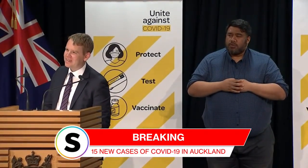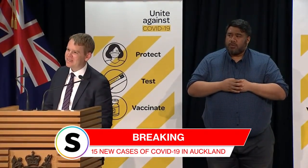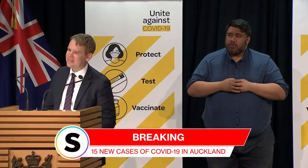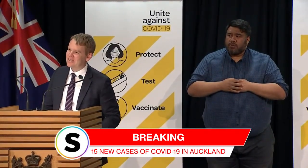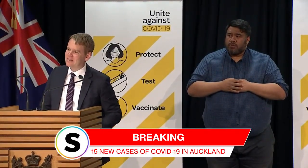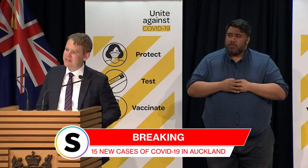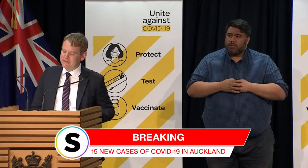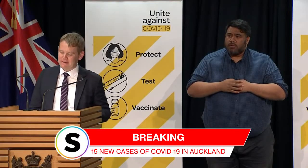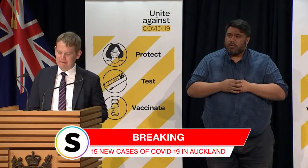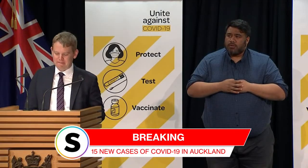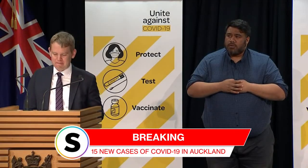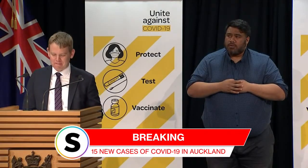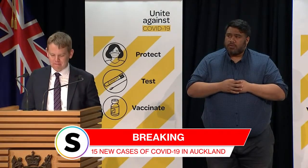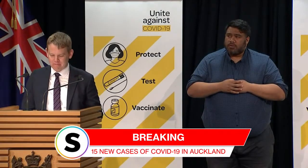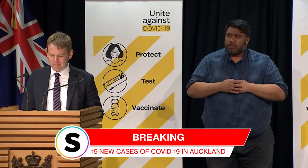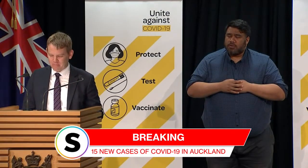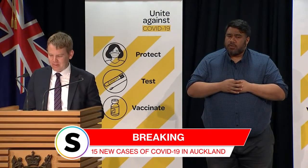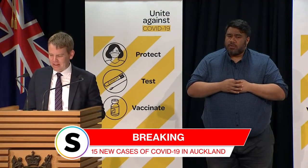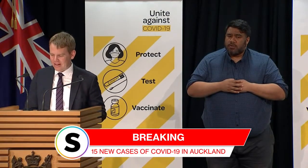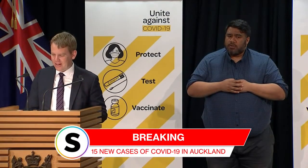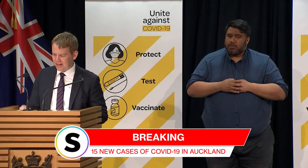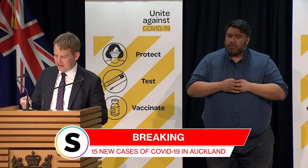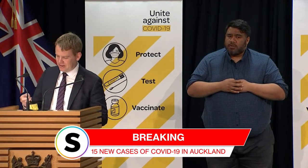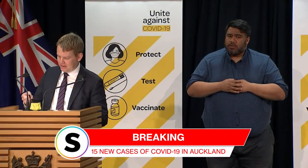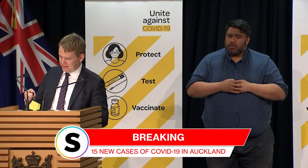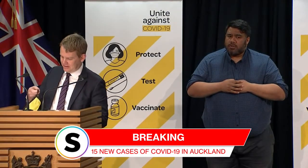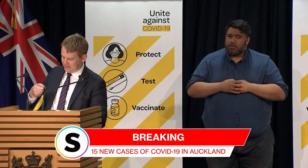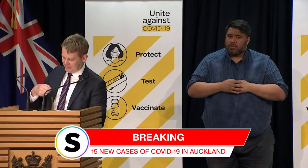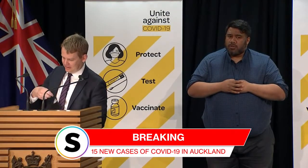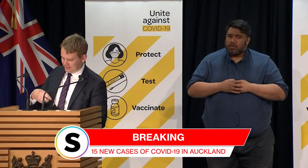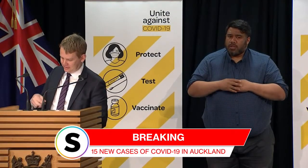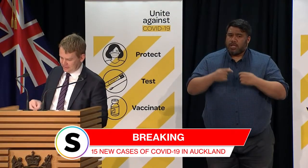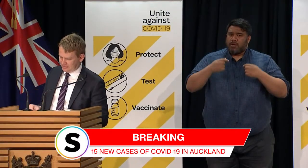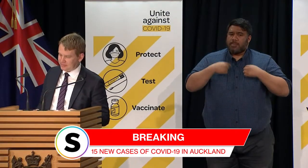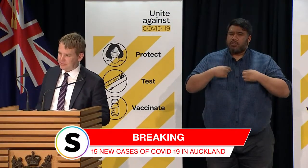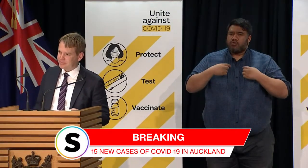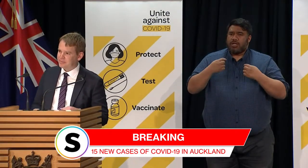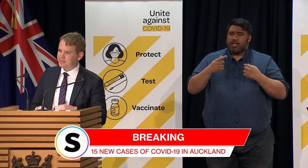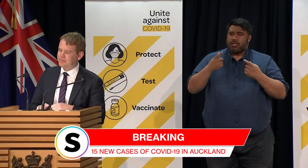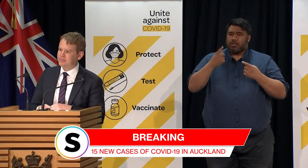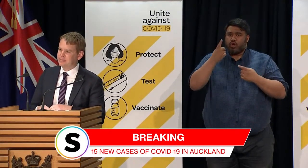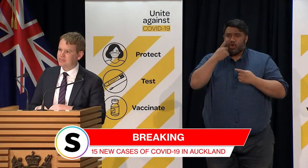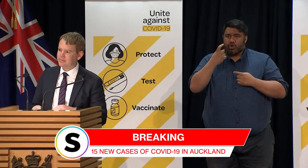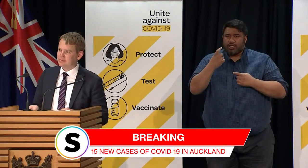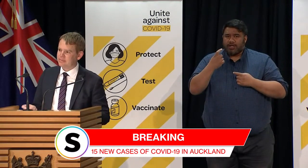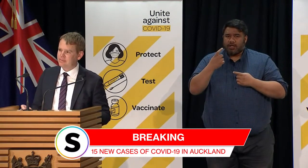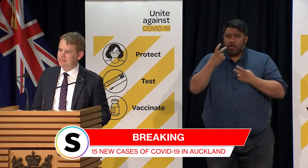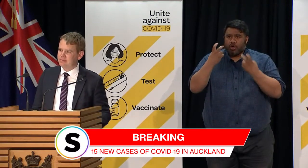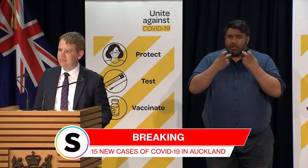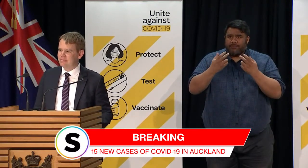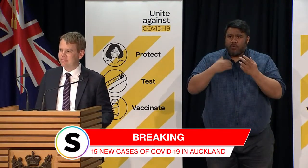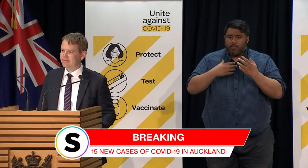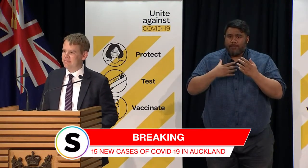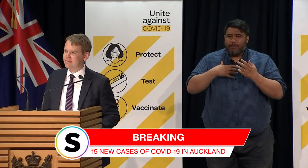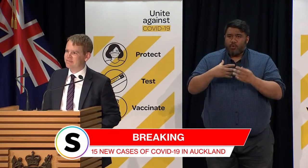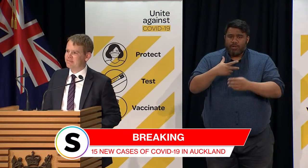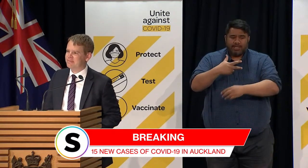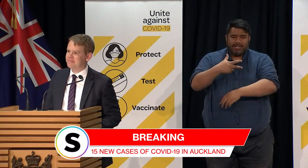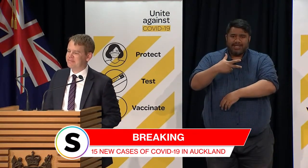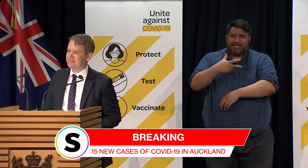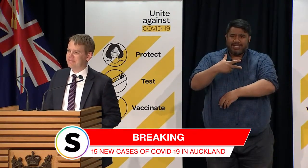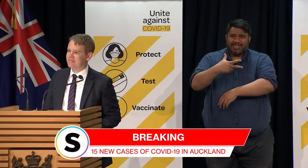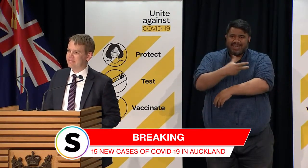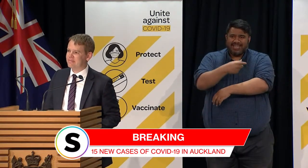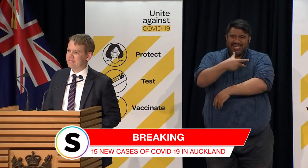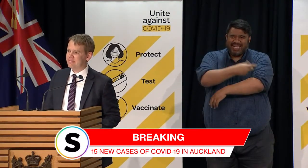low-dose phase needles and syringes for vaccination. How widespread and how long has this problem been of not having the right equipment